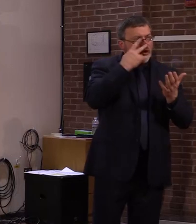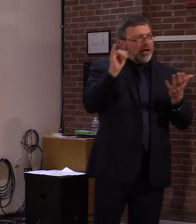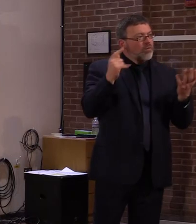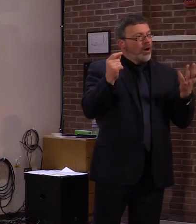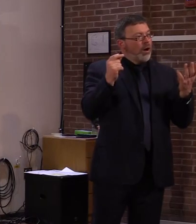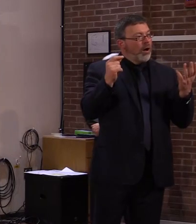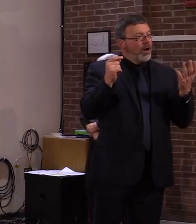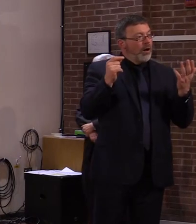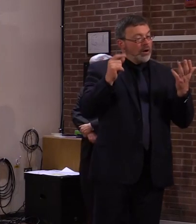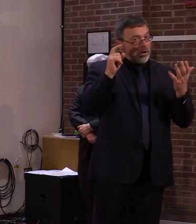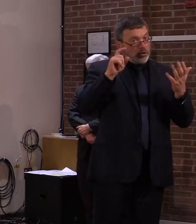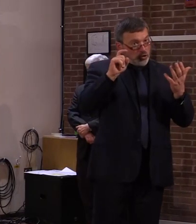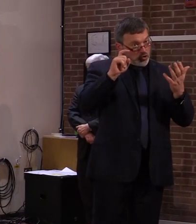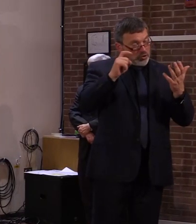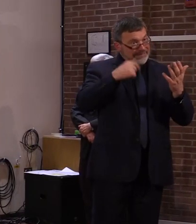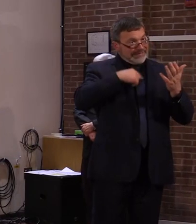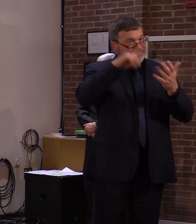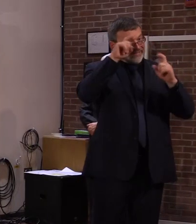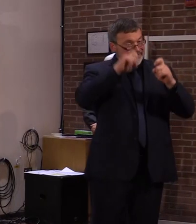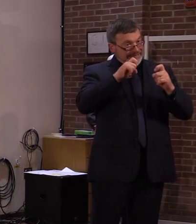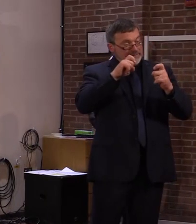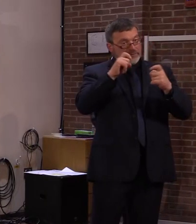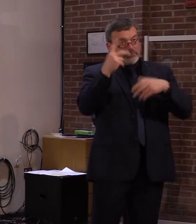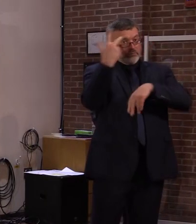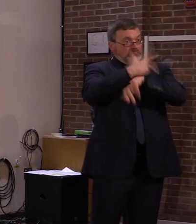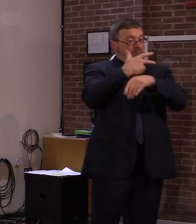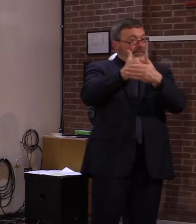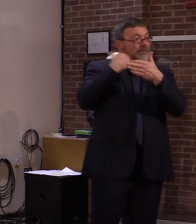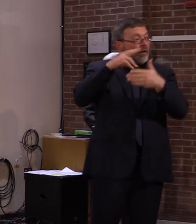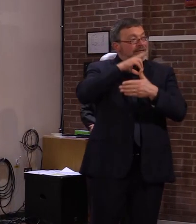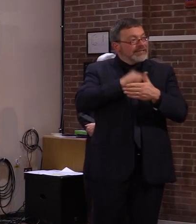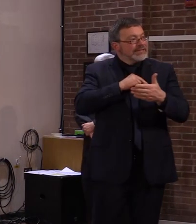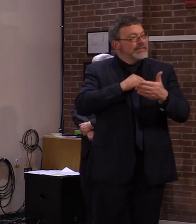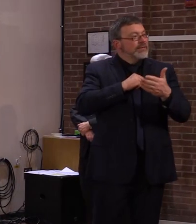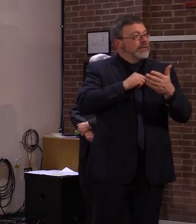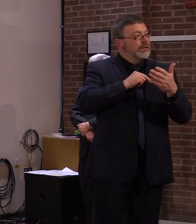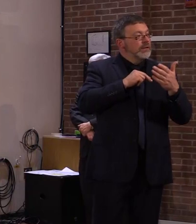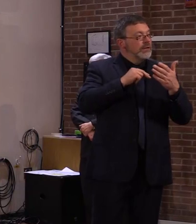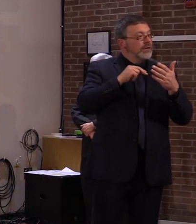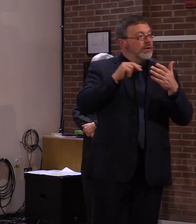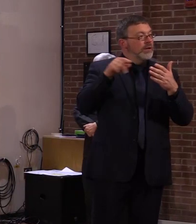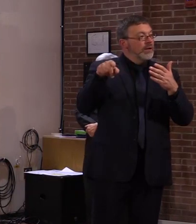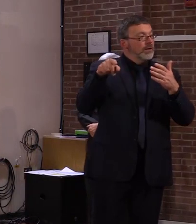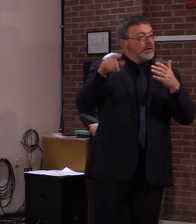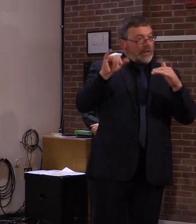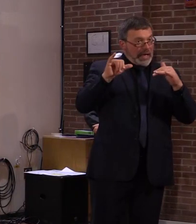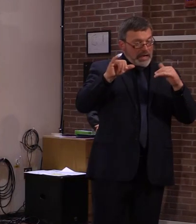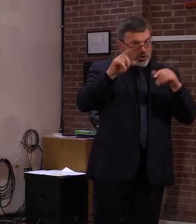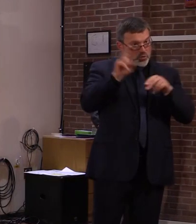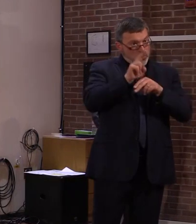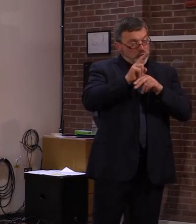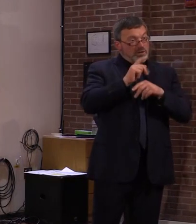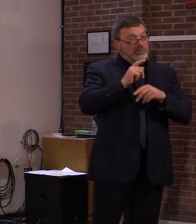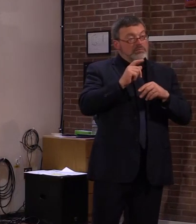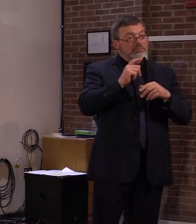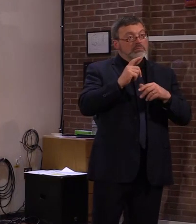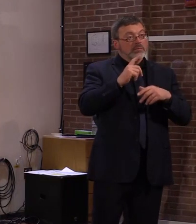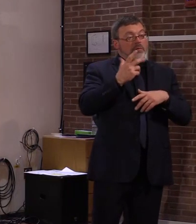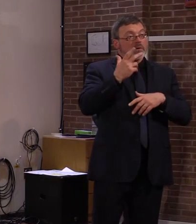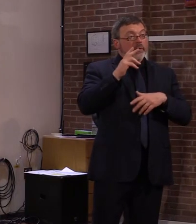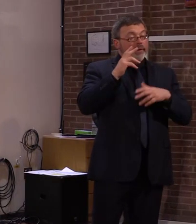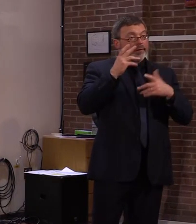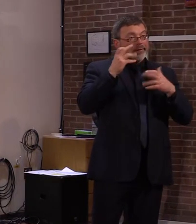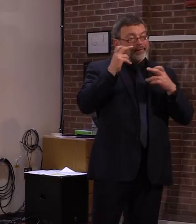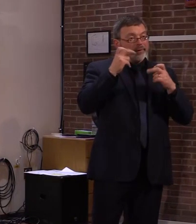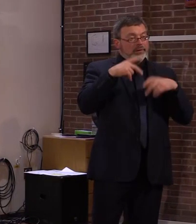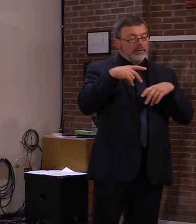3 days before Thanksgiving and rapid antigen tests the day of. Does Vermont have the testing capacity for that on top of the current